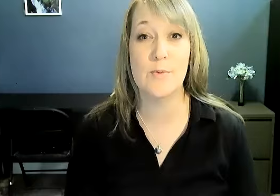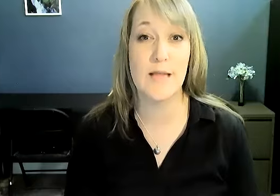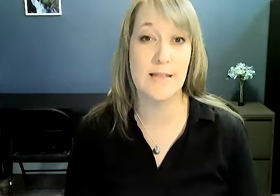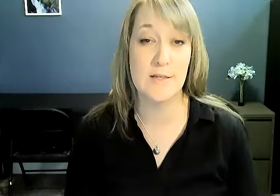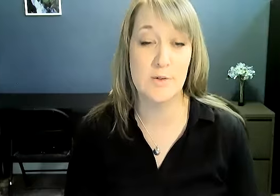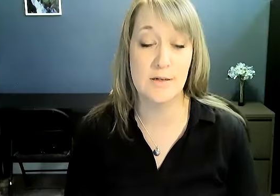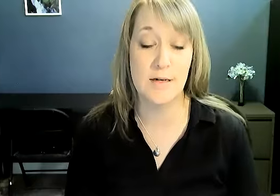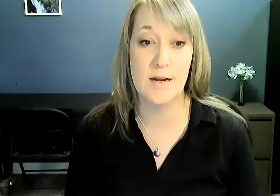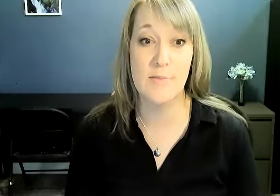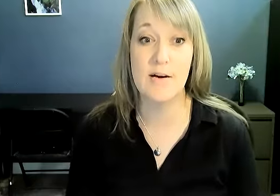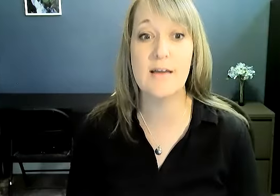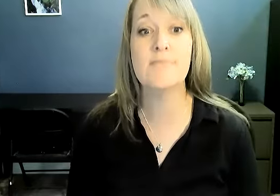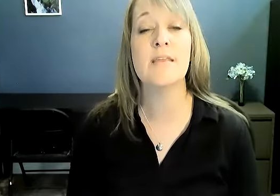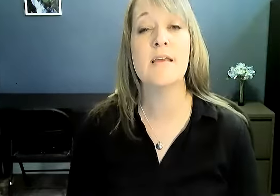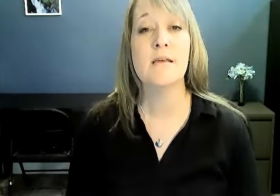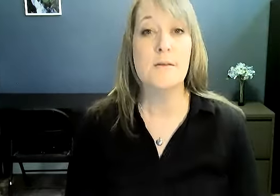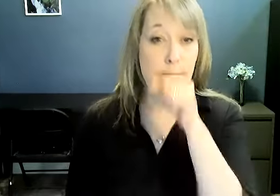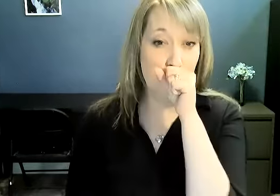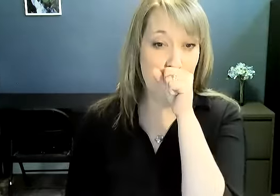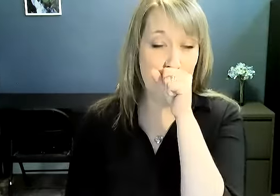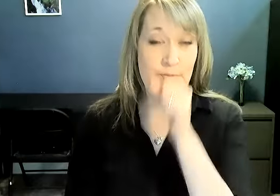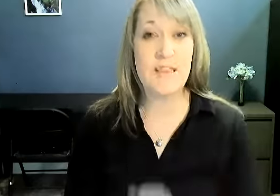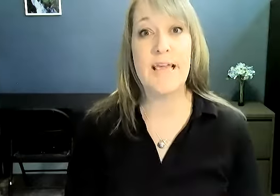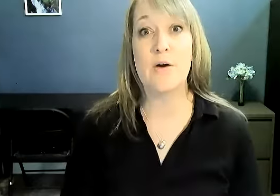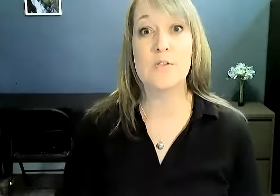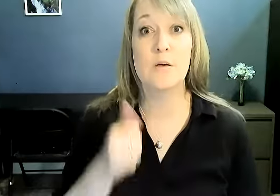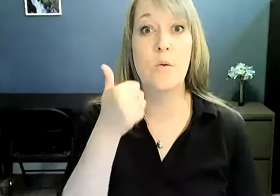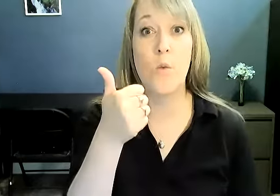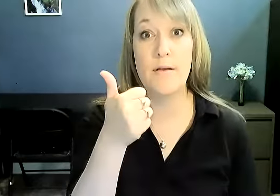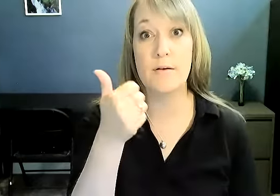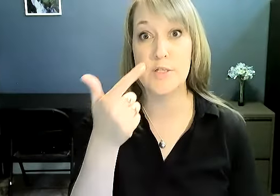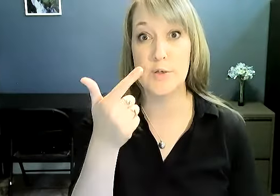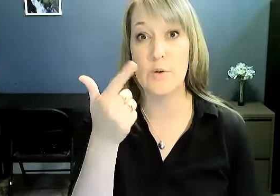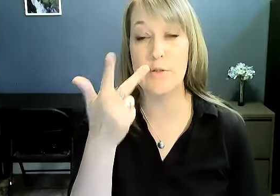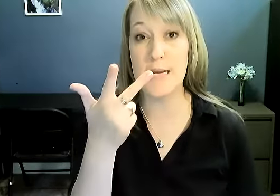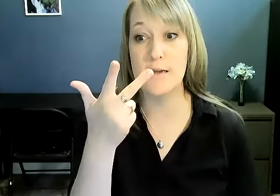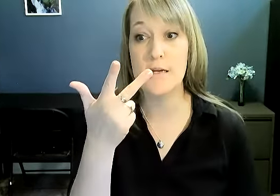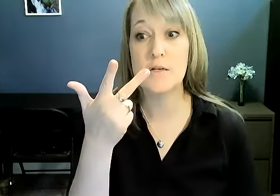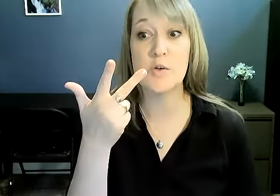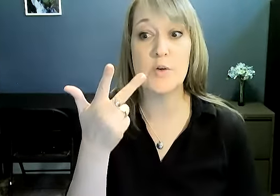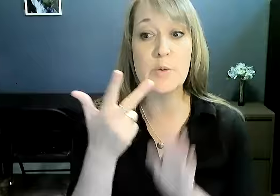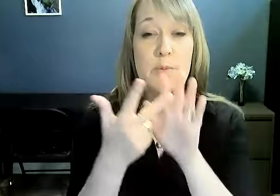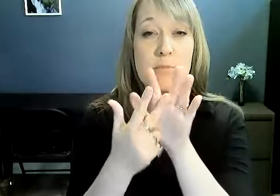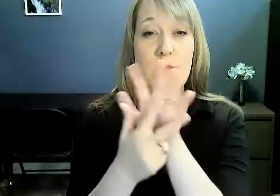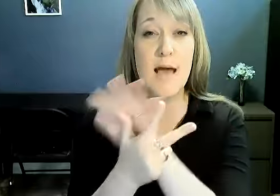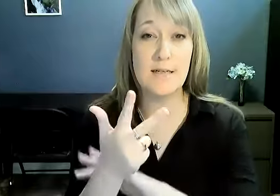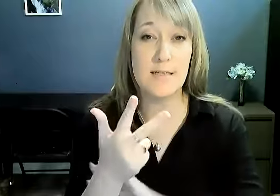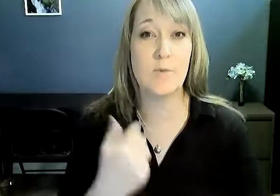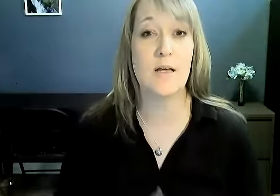like they do here in America. They count 1, 2, 3. So if you can remember that, that will help